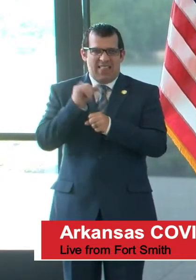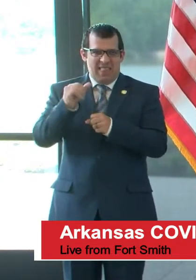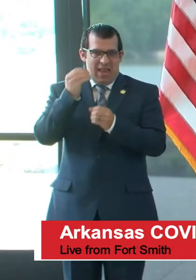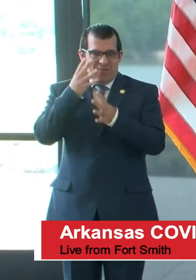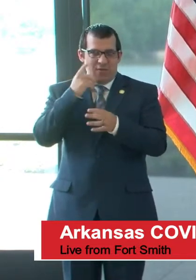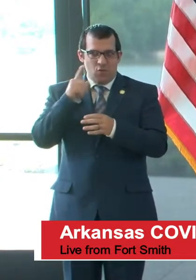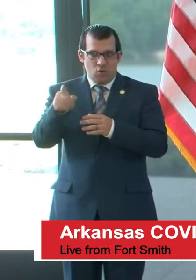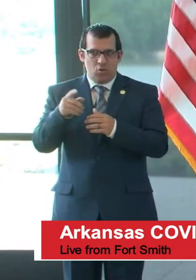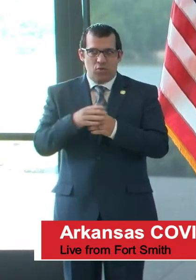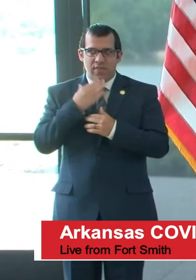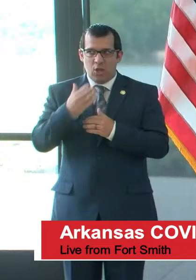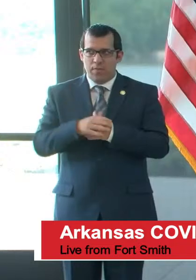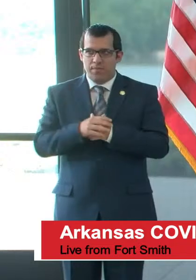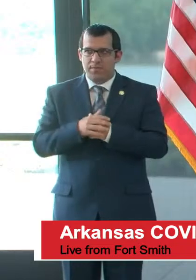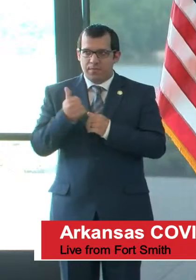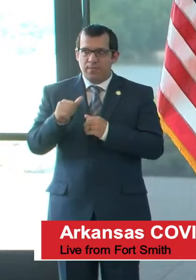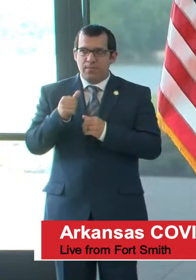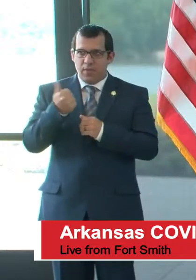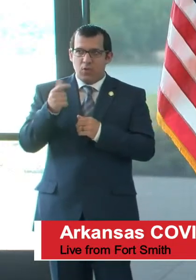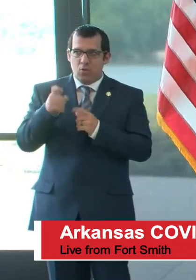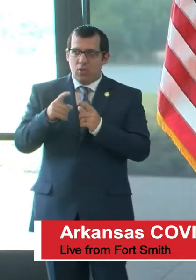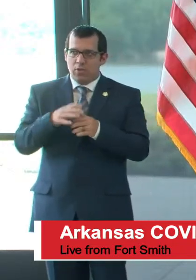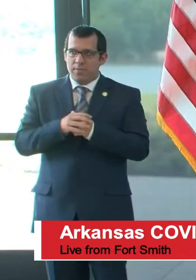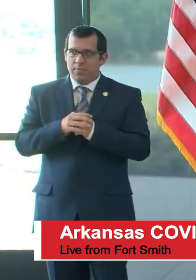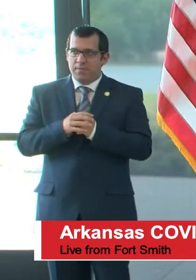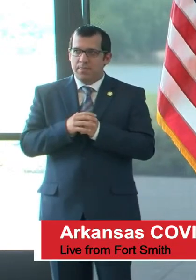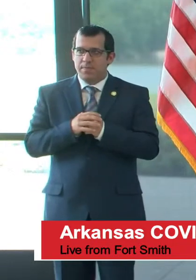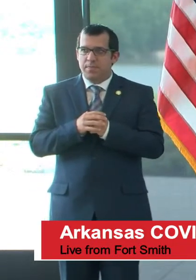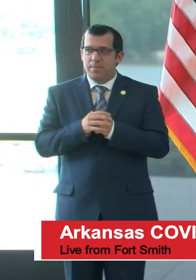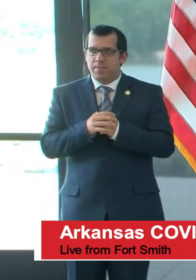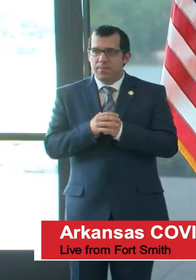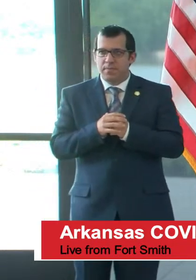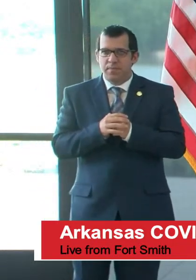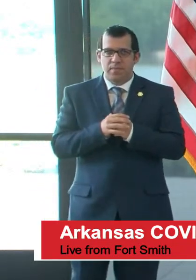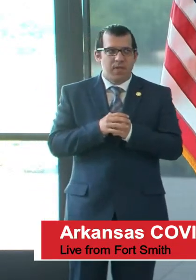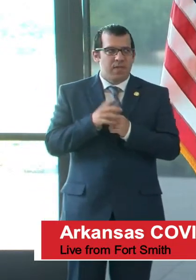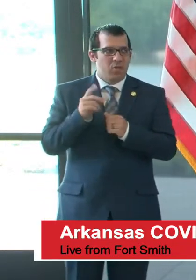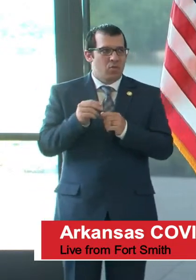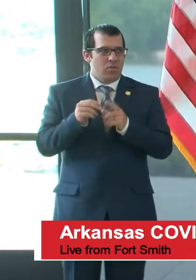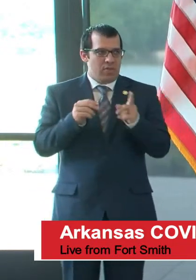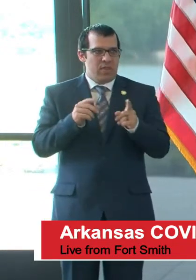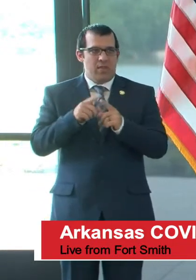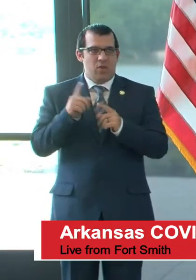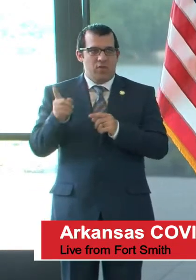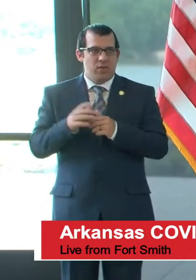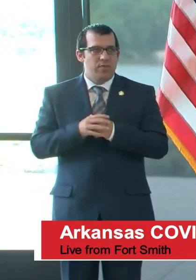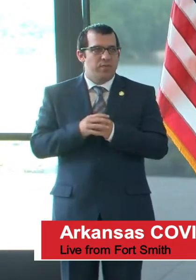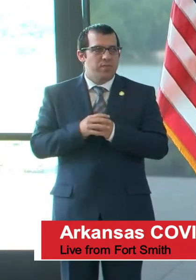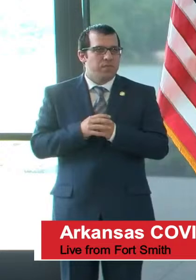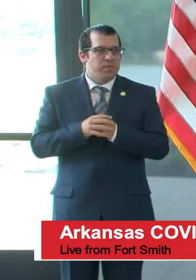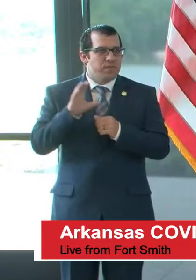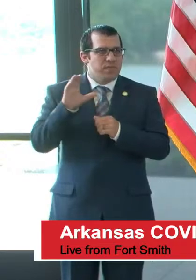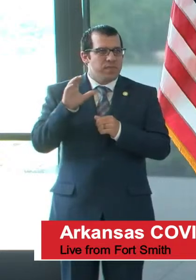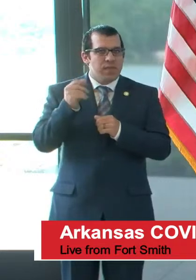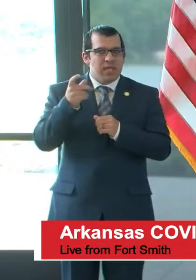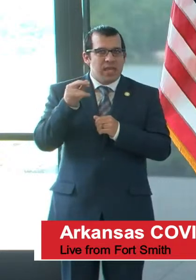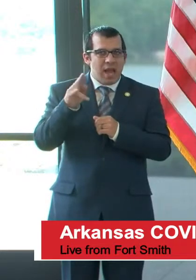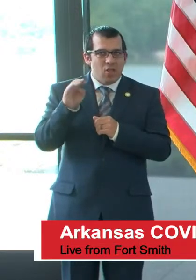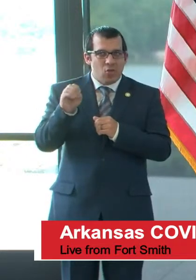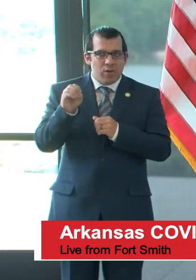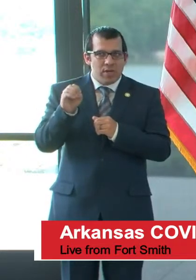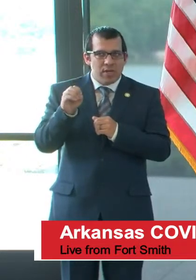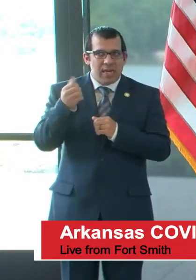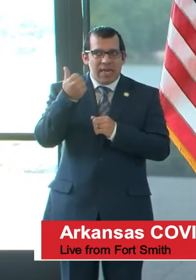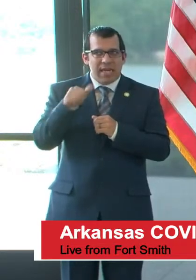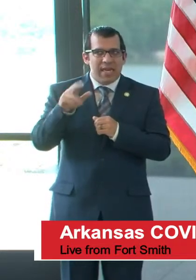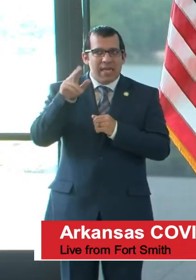that information for you. Thank you. Any other questions? Yes. Well, let's do this one, then we'll go over here. Catherine Wilford with 5 News. Do you have